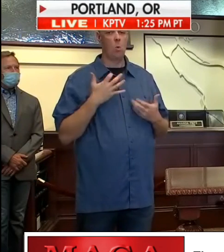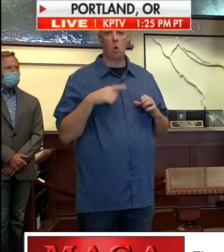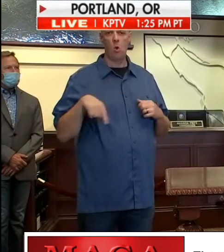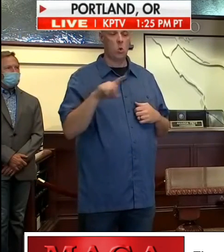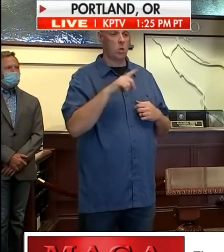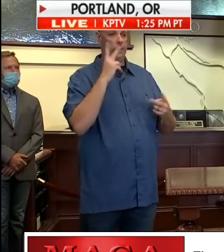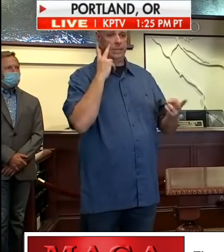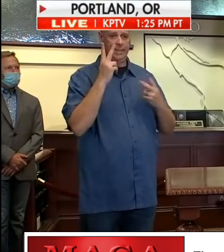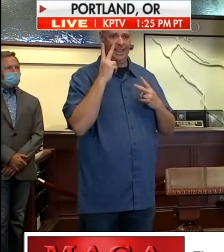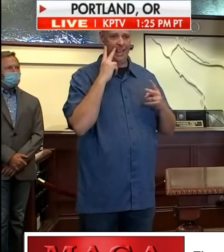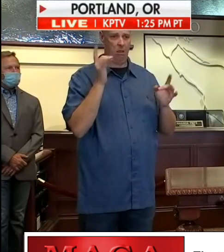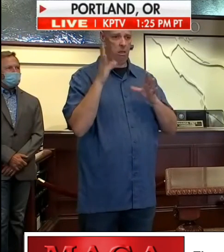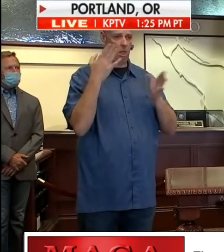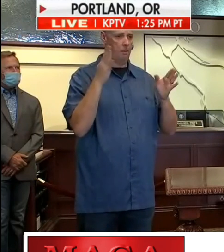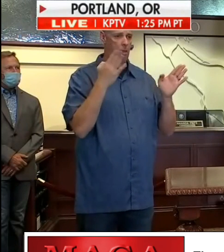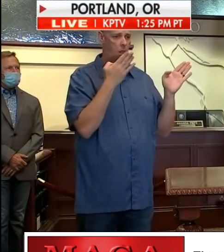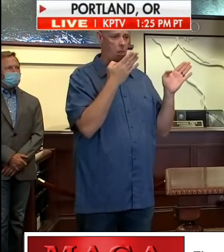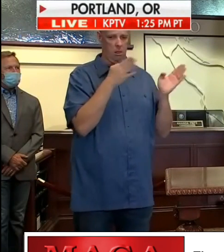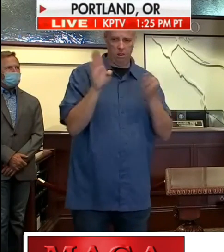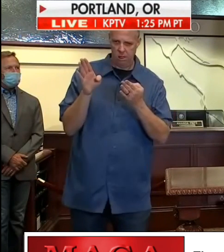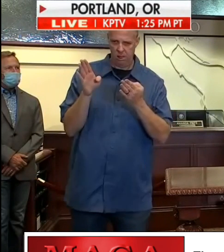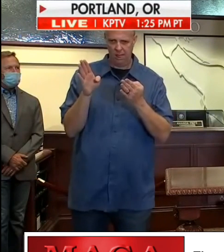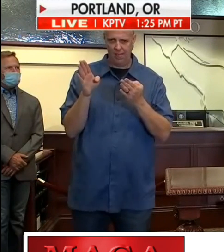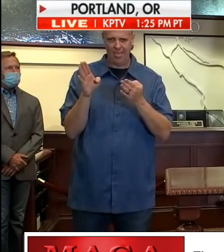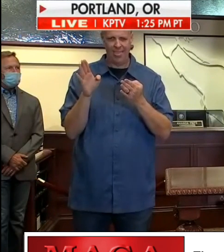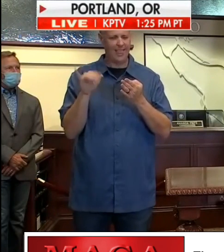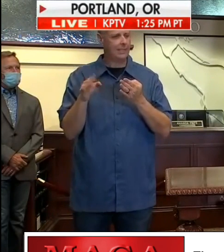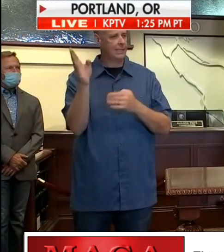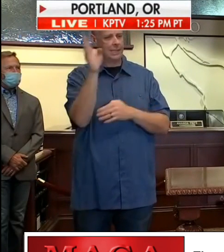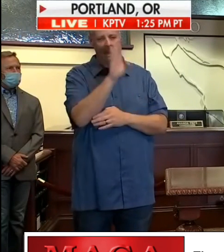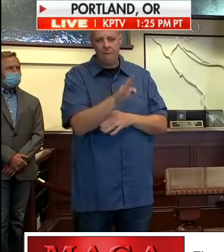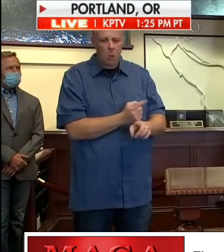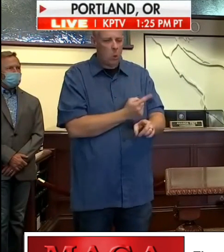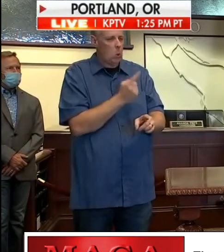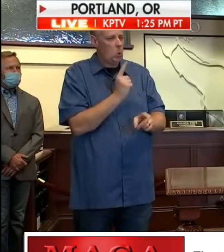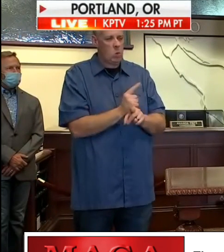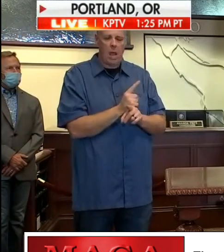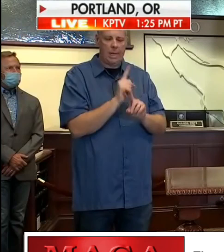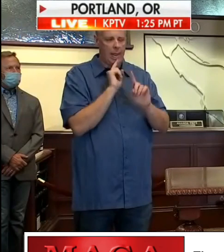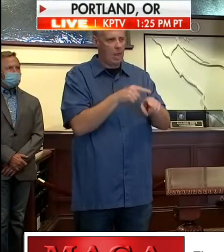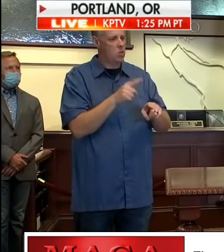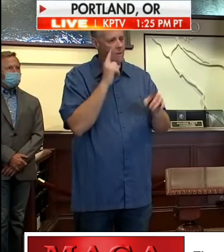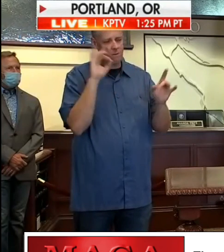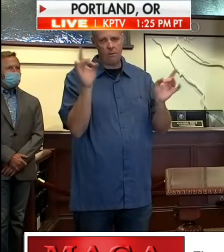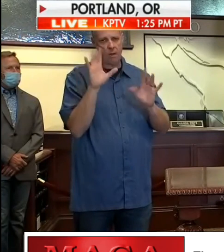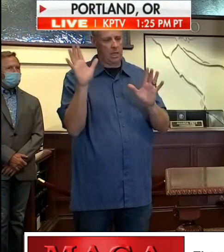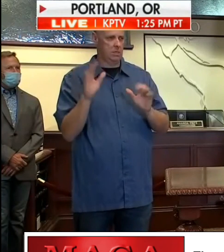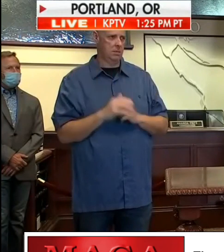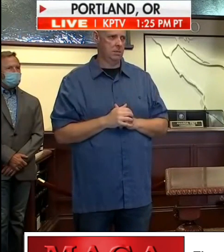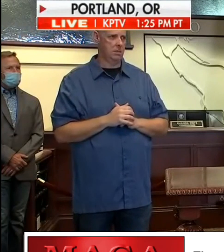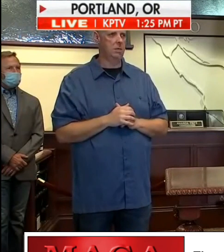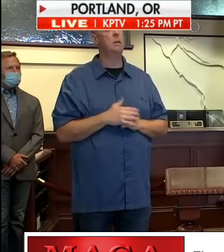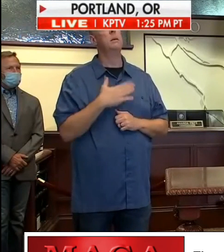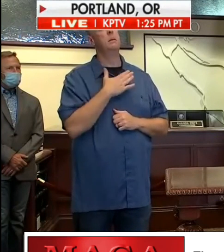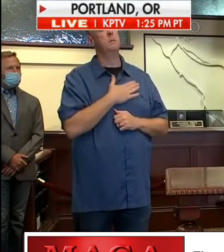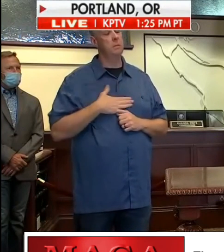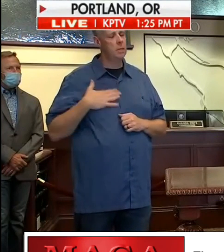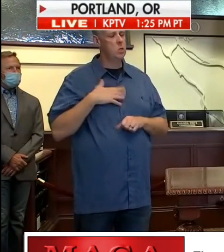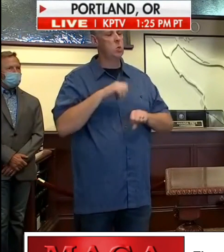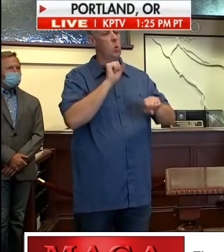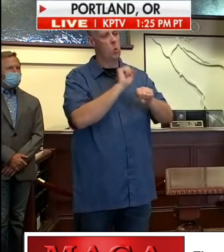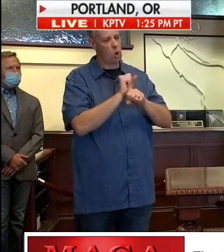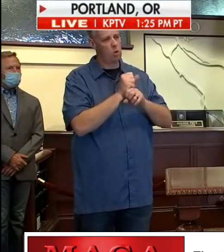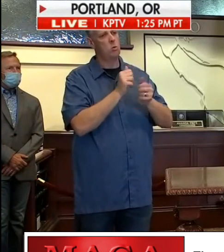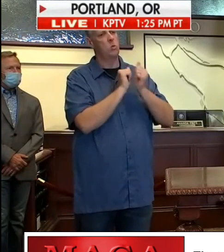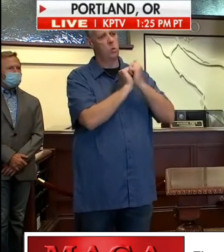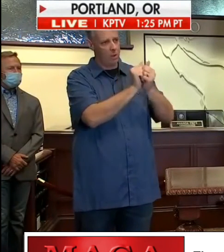sidetracked by engaging in violence. That is never the right answer. And so I'm asking the public to work with us, to continue to